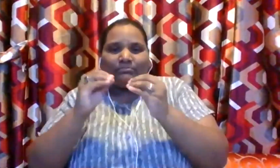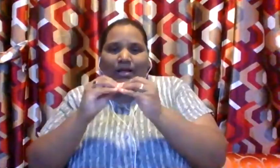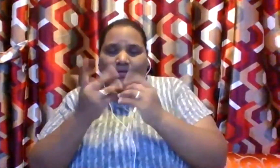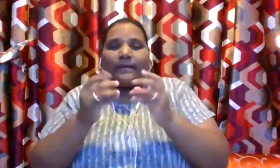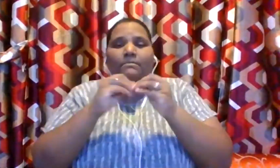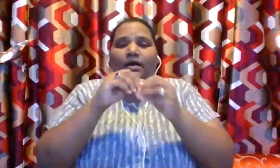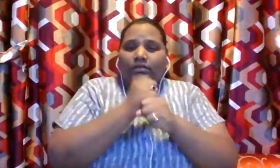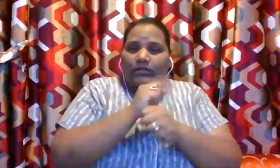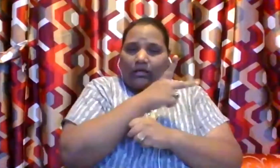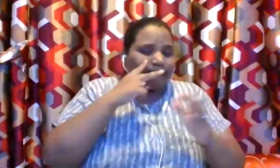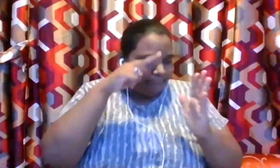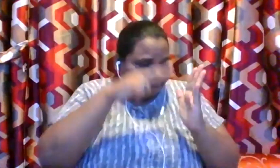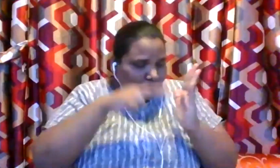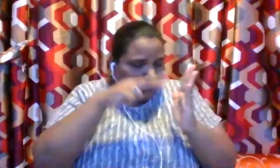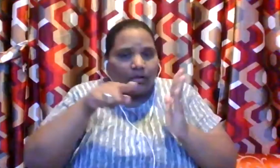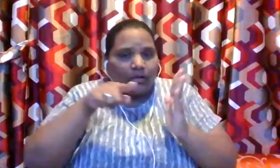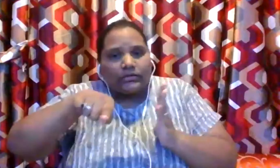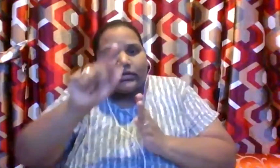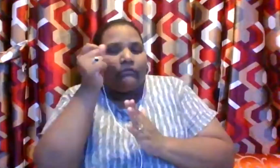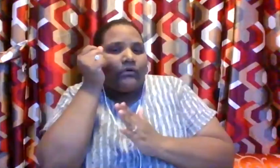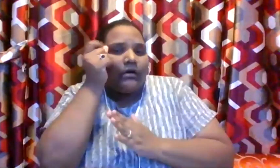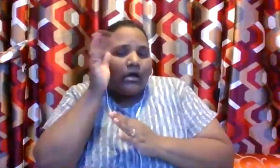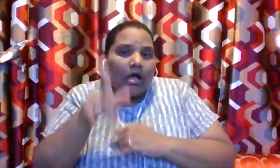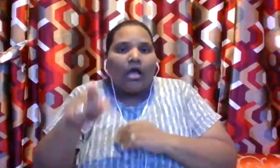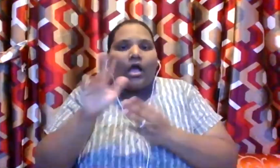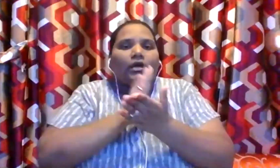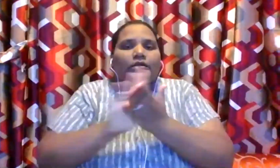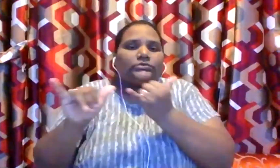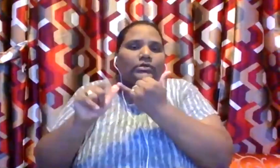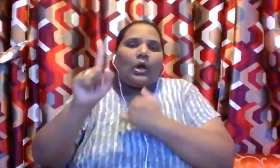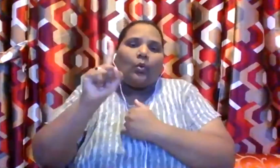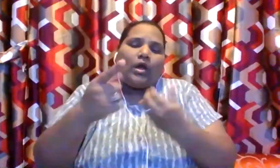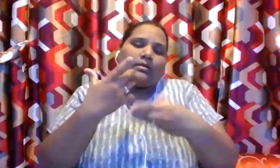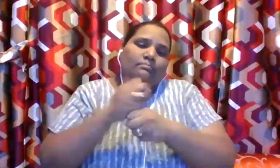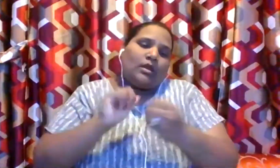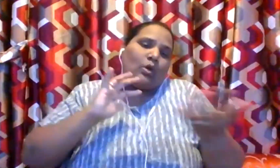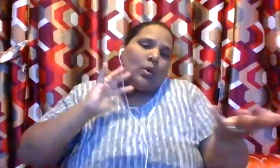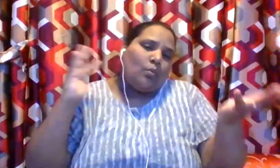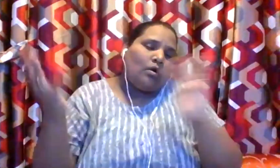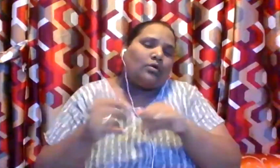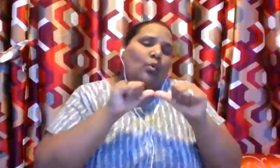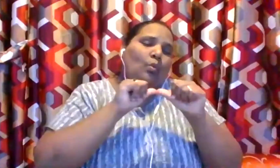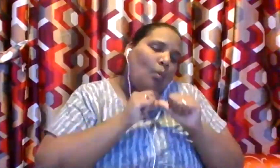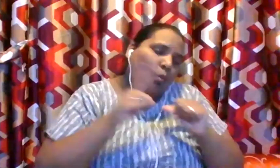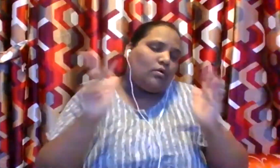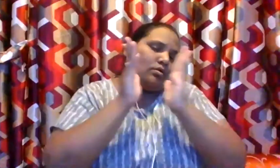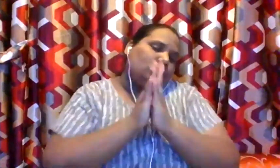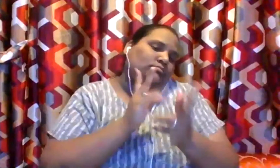the creator of the universe. He is the cause of all manifestation. We will be able to understand, and we